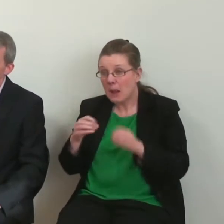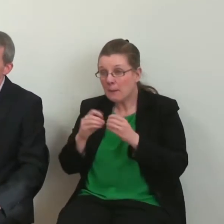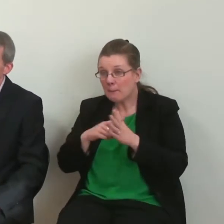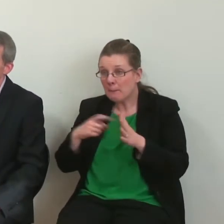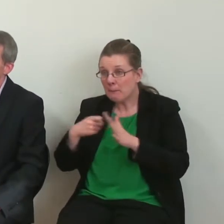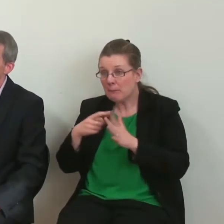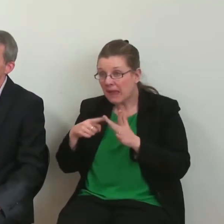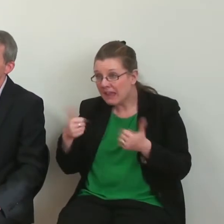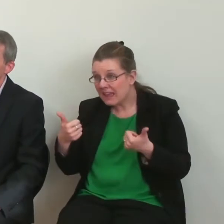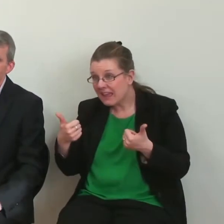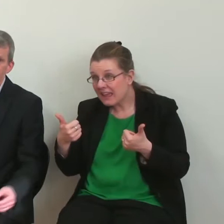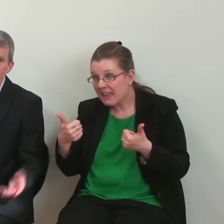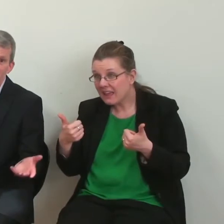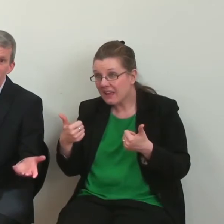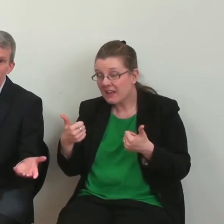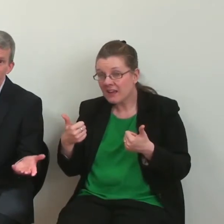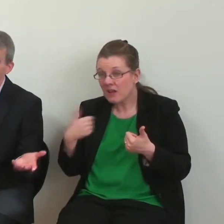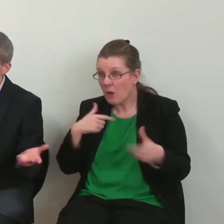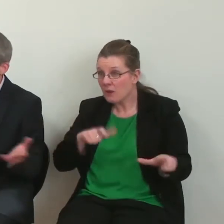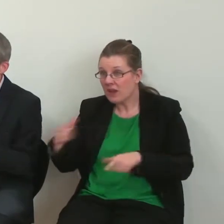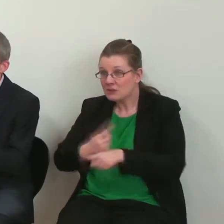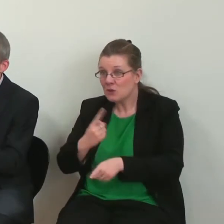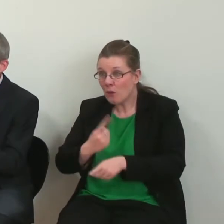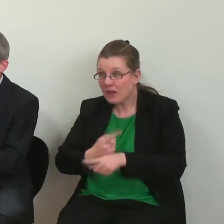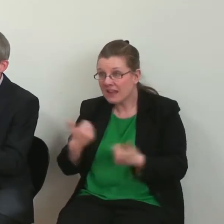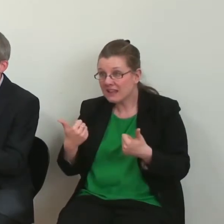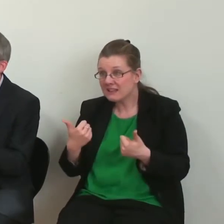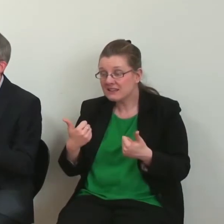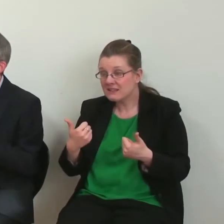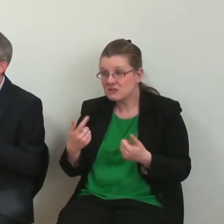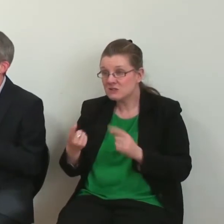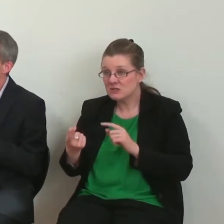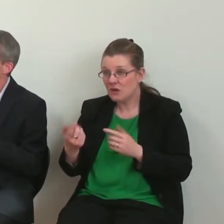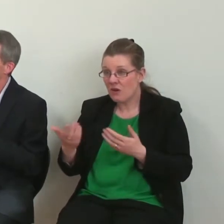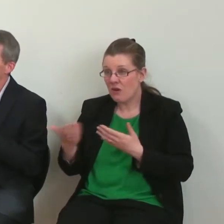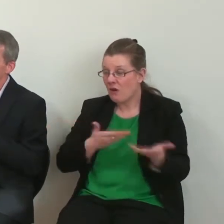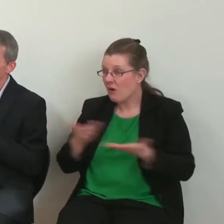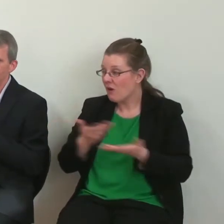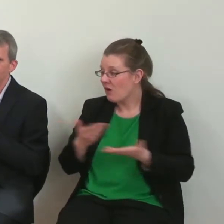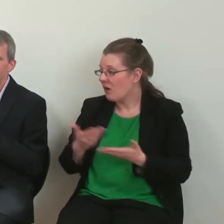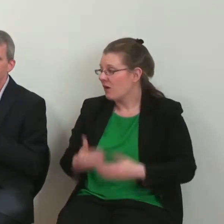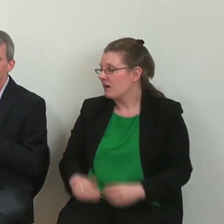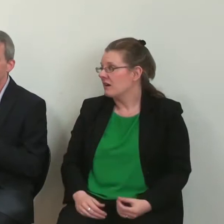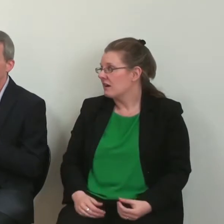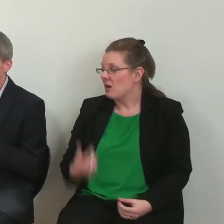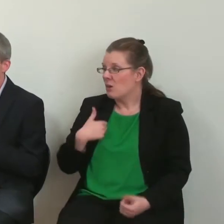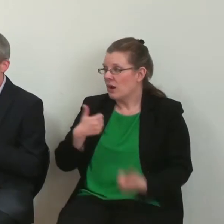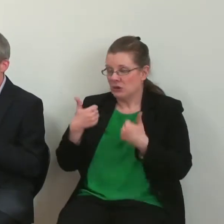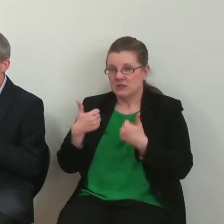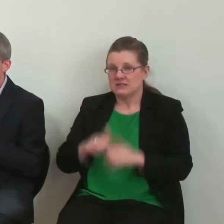to tell us? Are we? Otherwise, we'll just keep talking. But we're getting some results in, so okay. I think we're good. We're